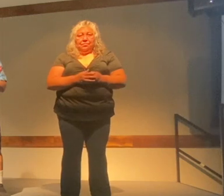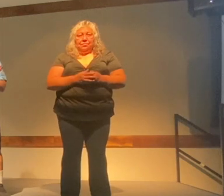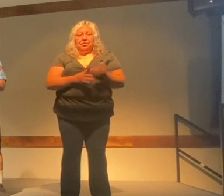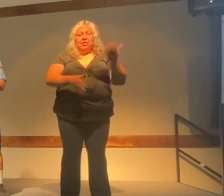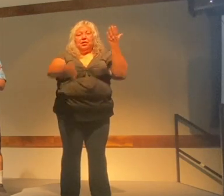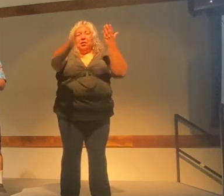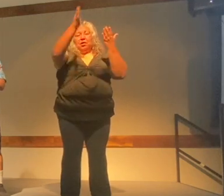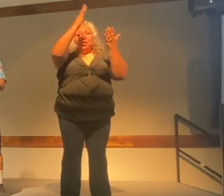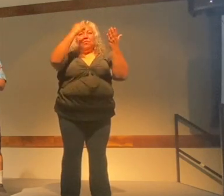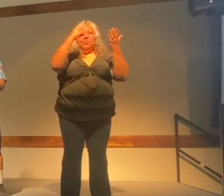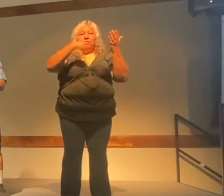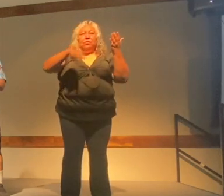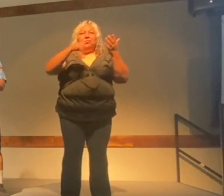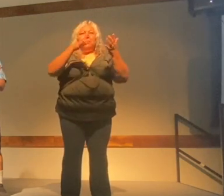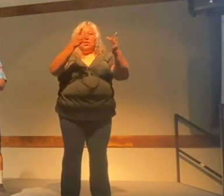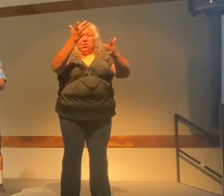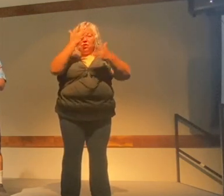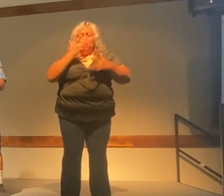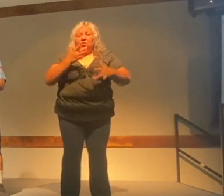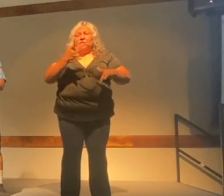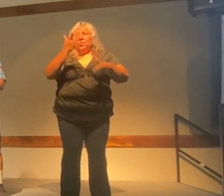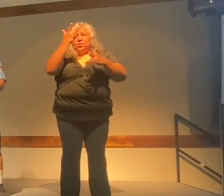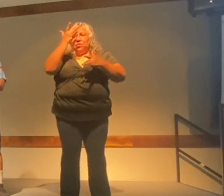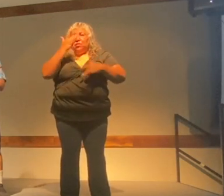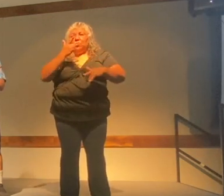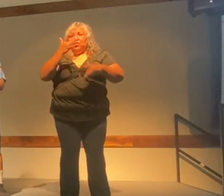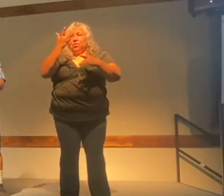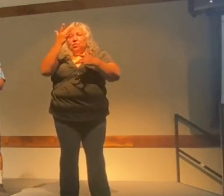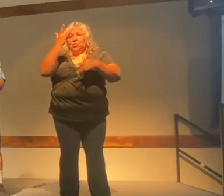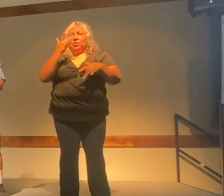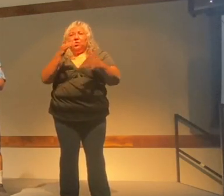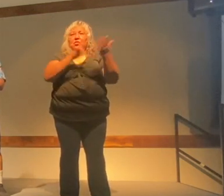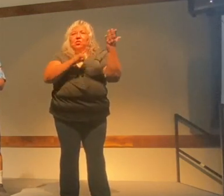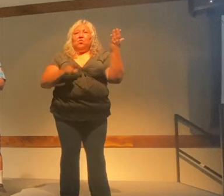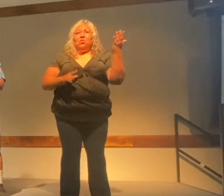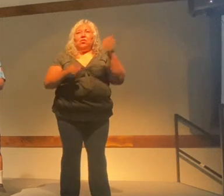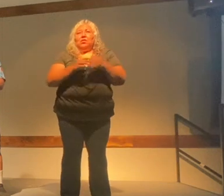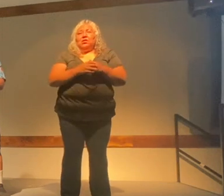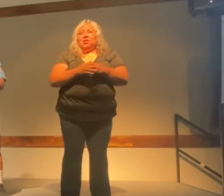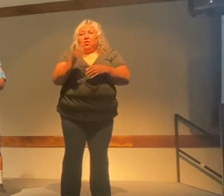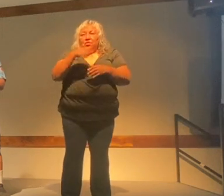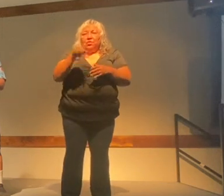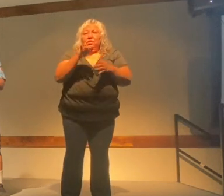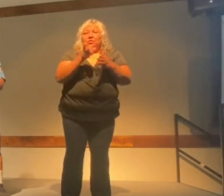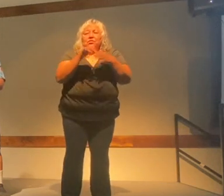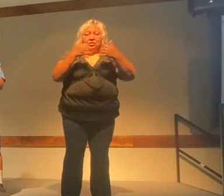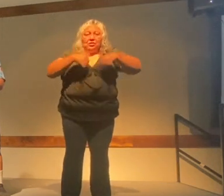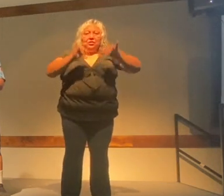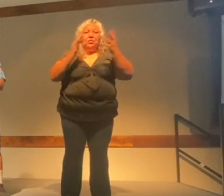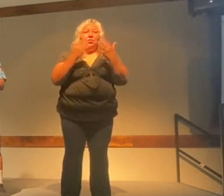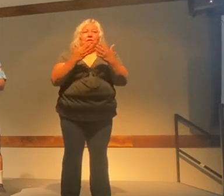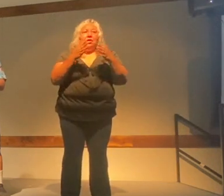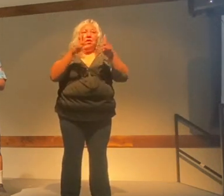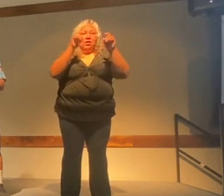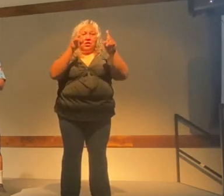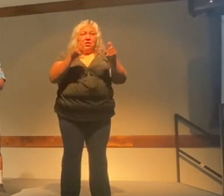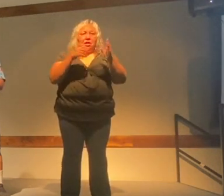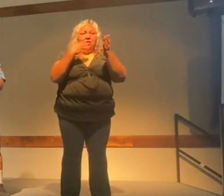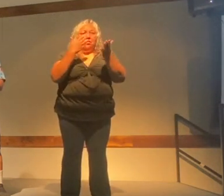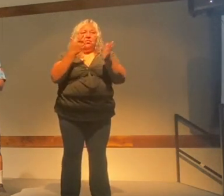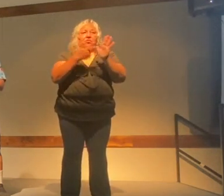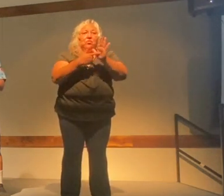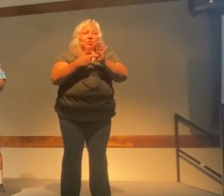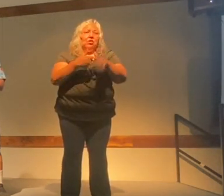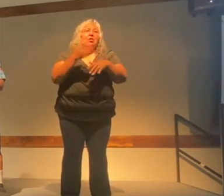God, those that are battling illnesses or diseases right now, Lord, or those that are still waiting on test results, we pray, God, that